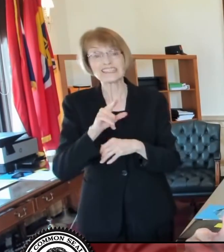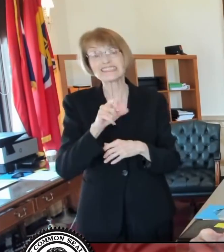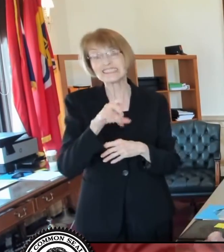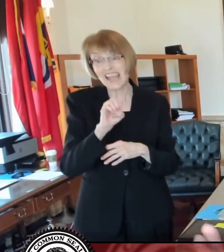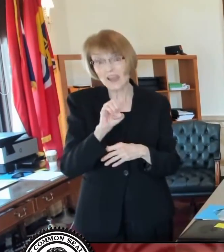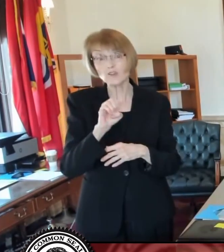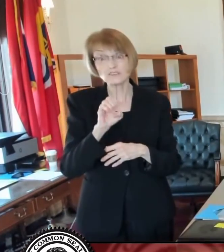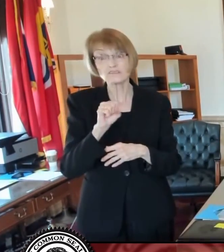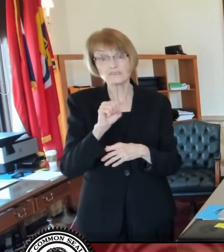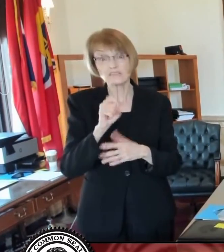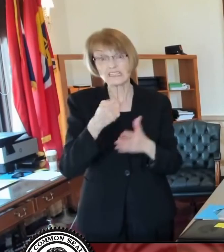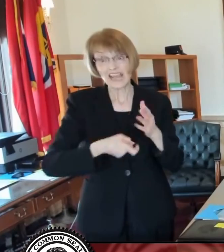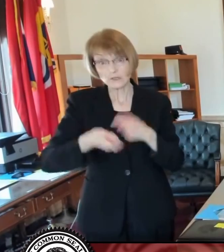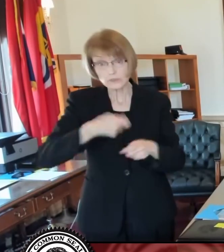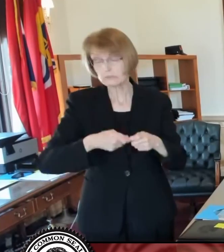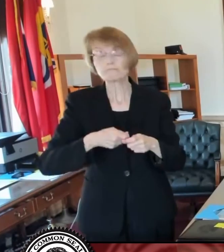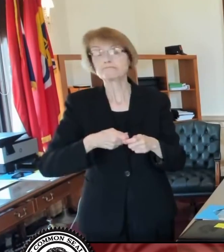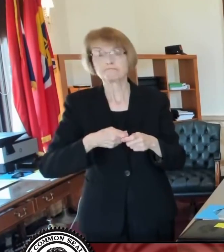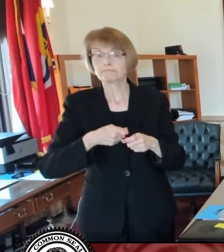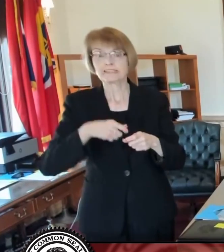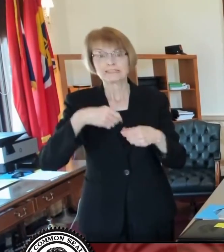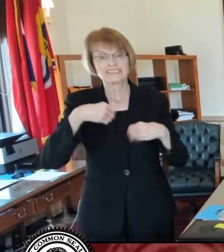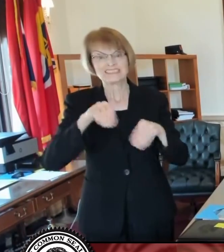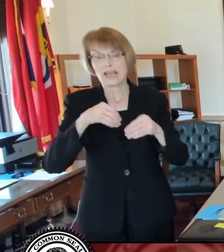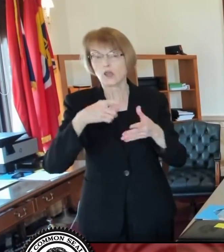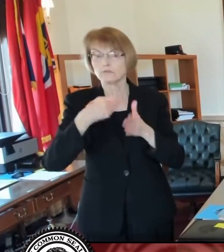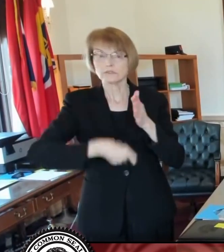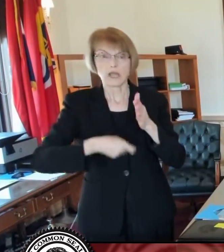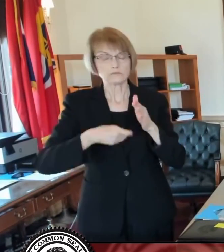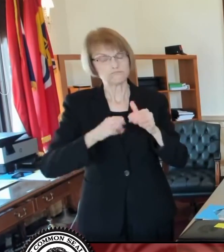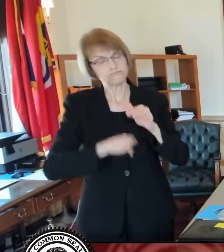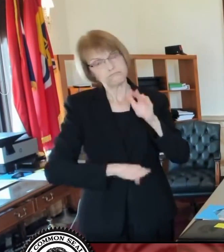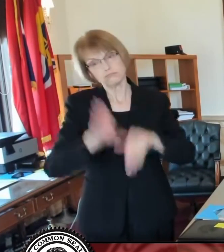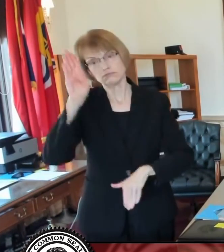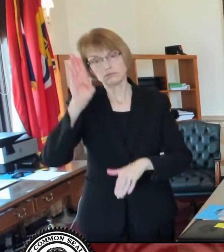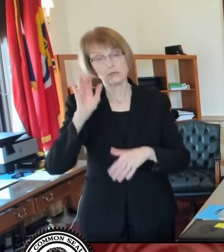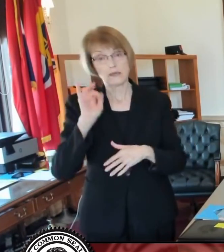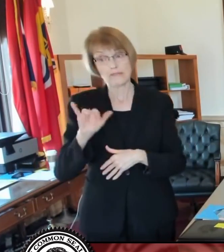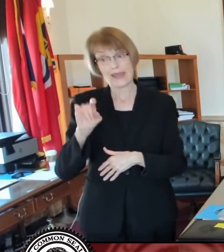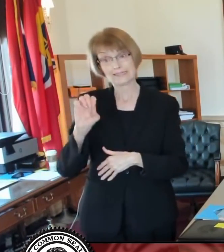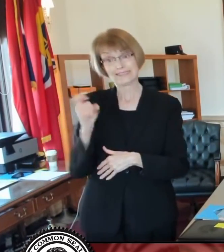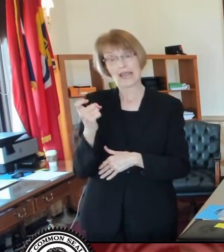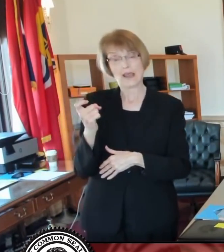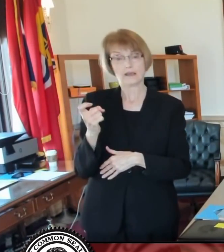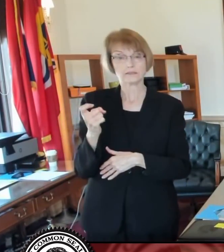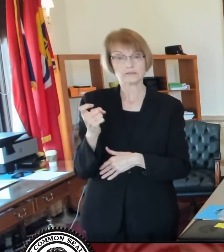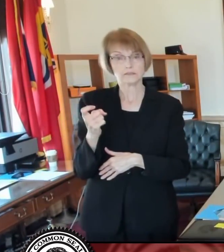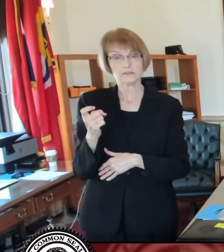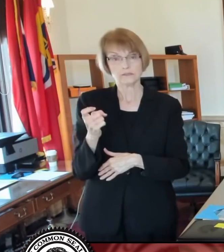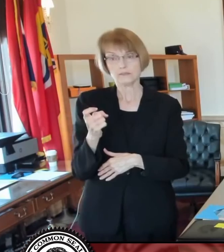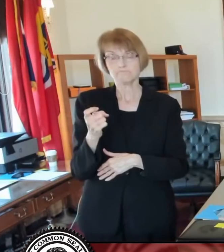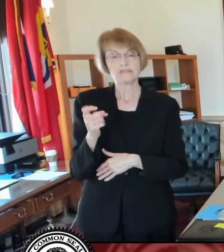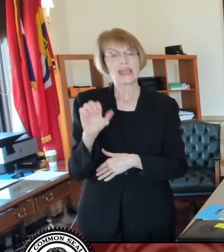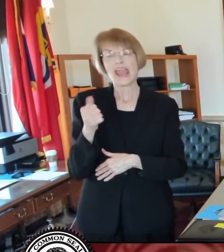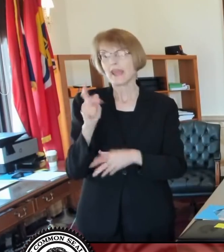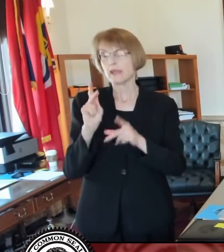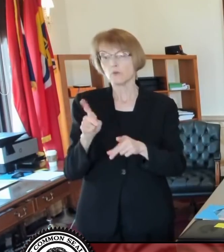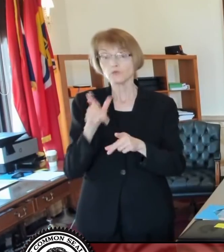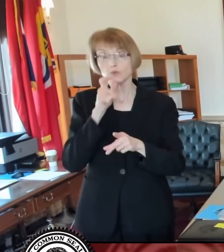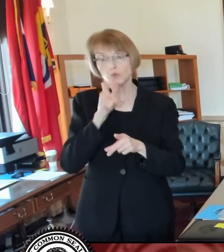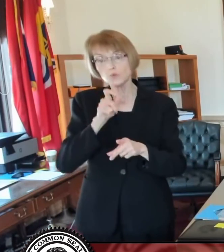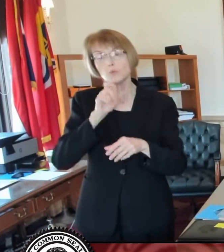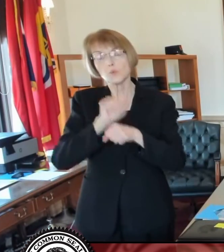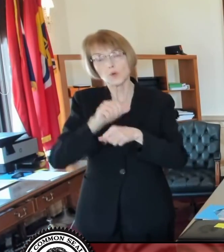So this is a tax that is paid primarily well, it's paid by anybody who works in the